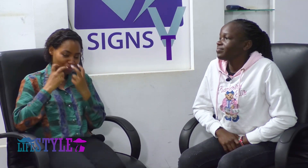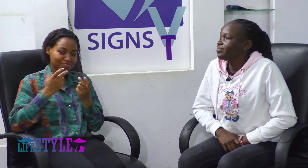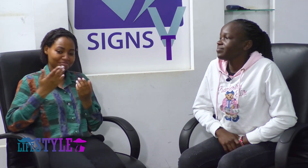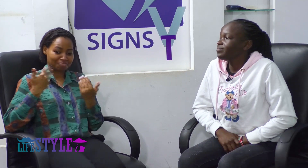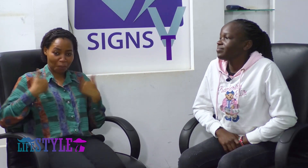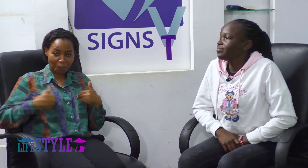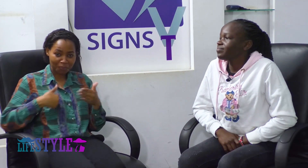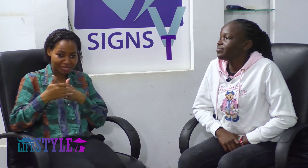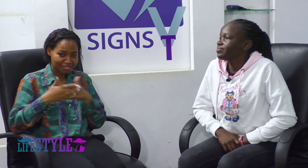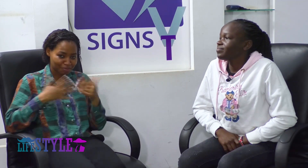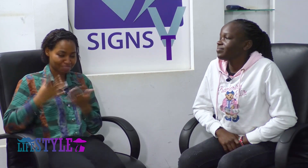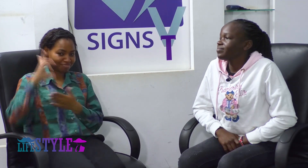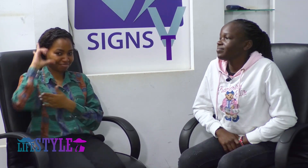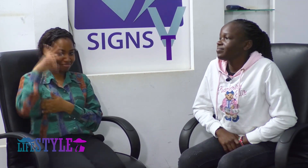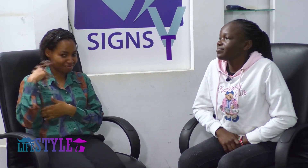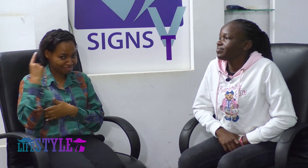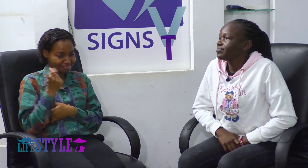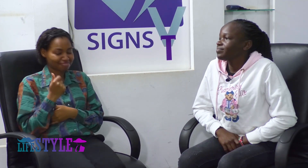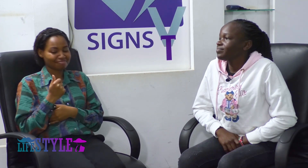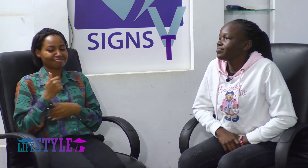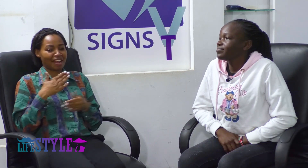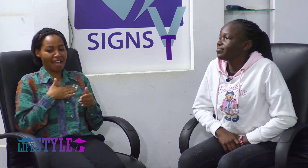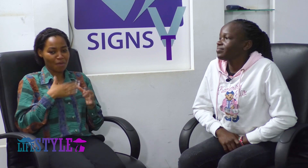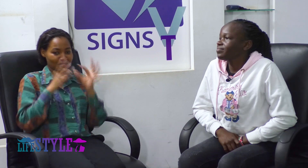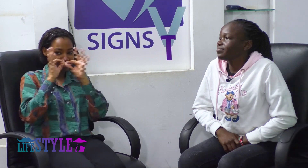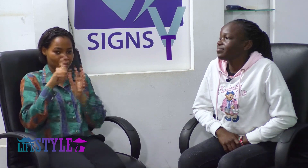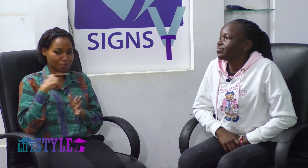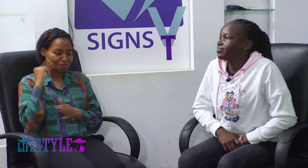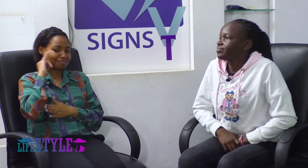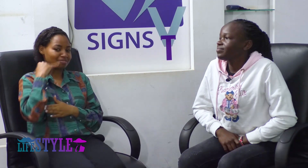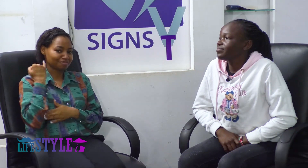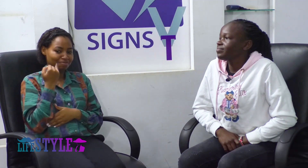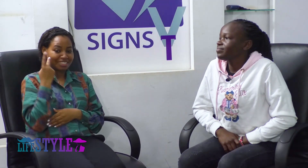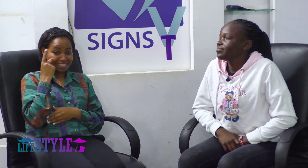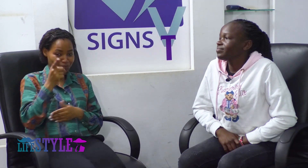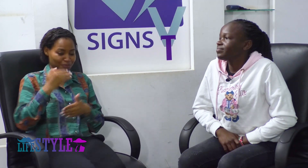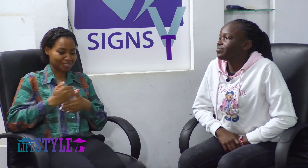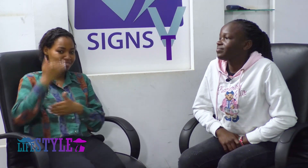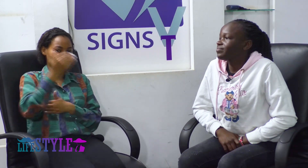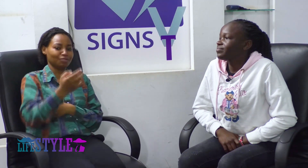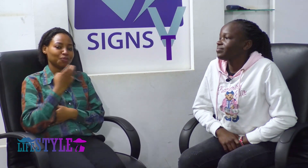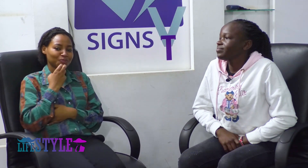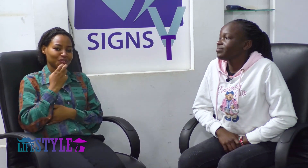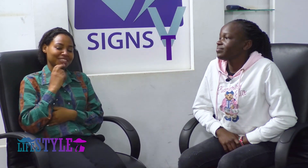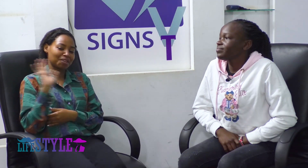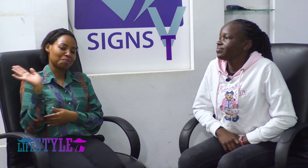it has created an impact to your life. My name is Catherine NGOVI, your host for